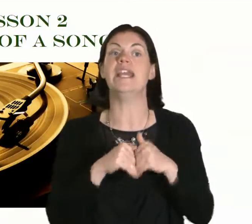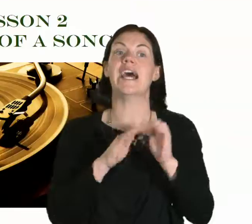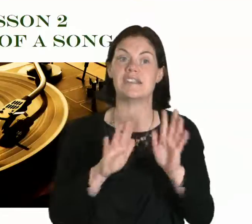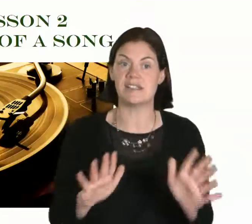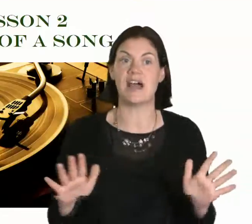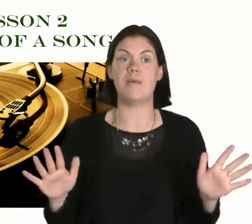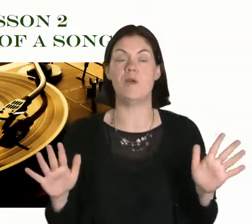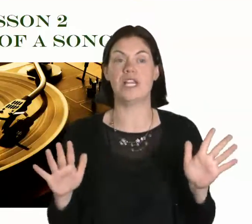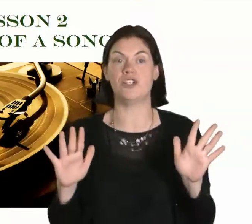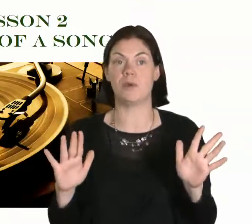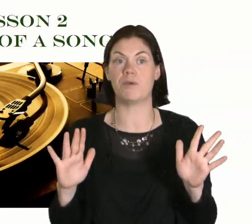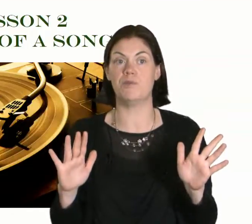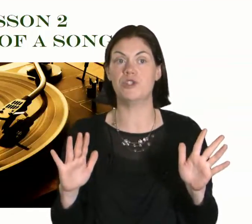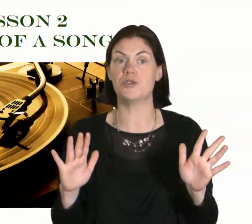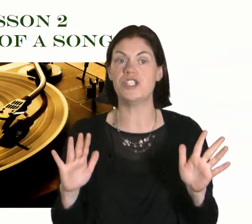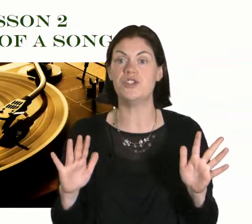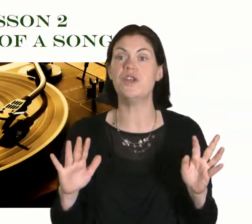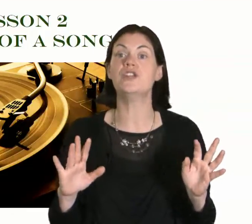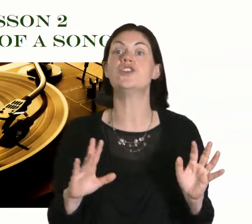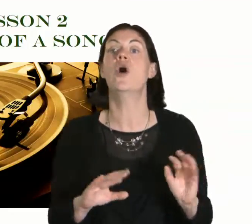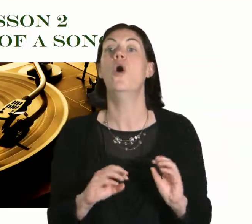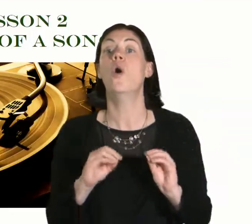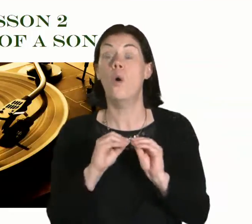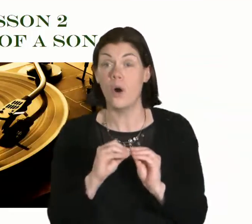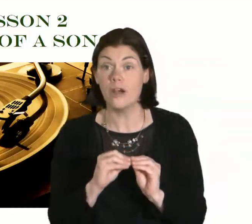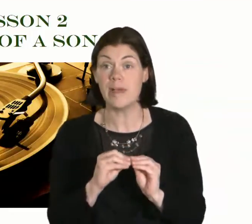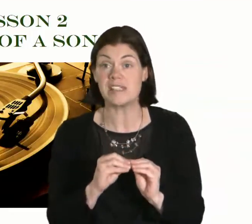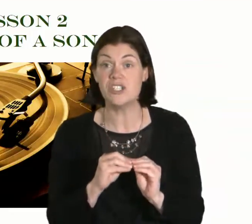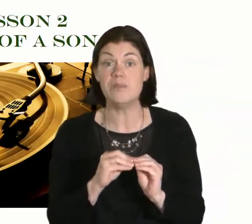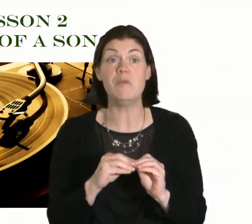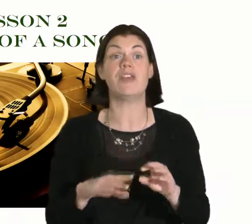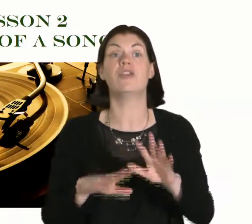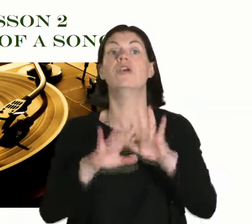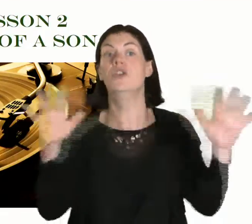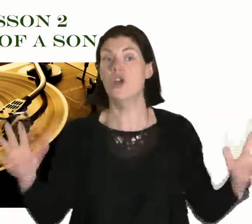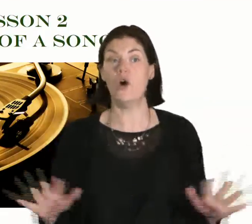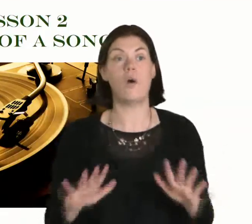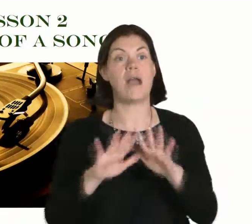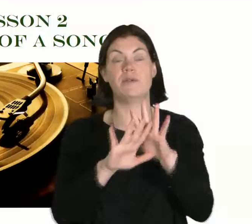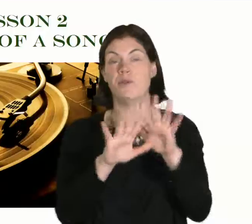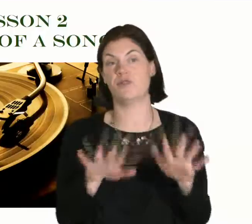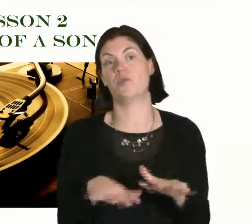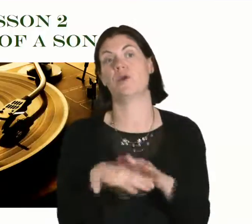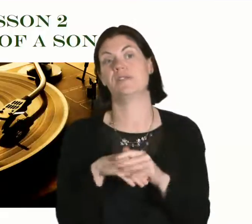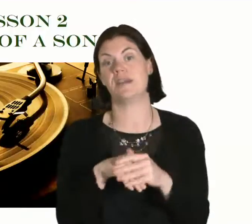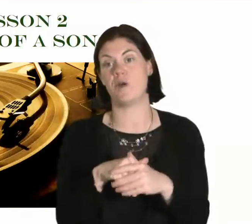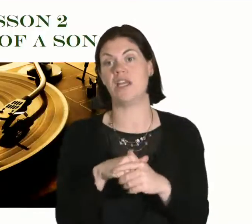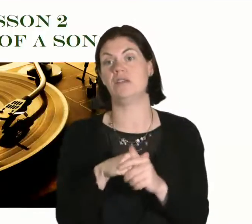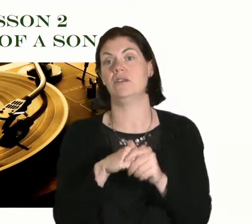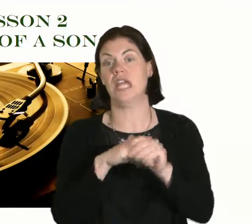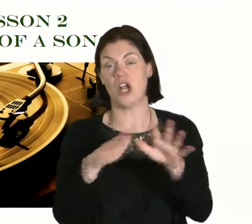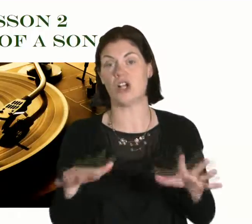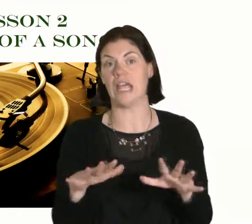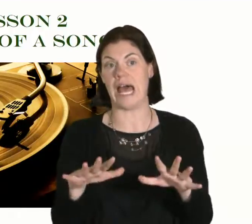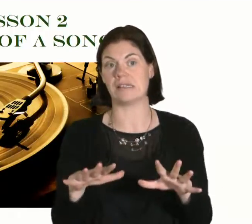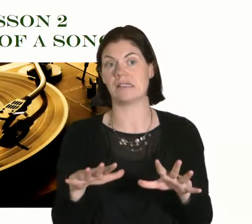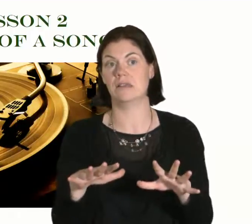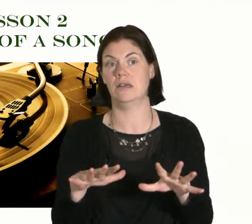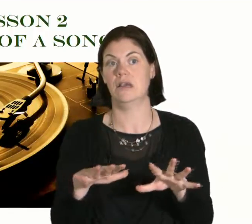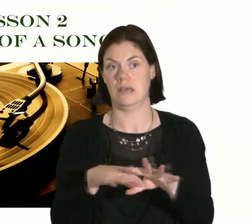know, yes, I'm willing to work with a Boucherie student, or message me with, no, I would prefer to work with someone in